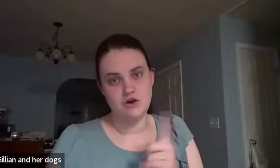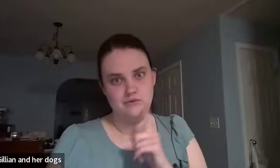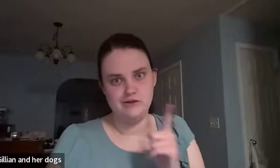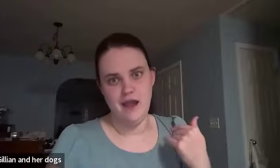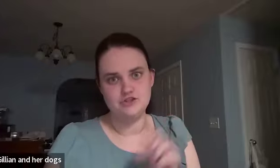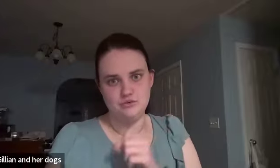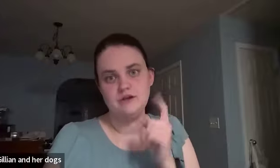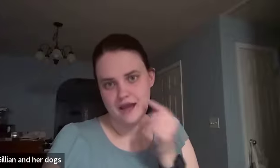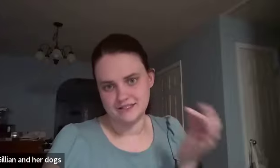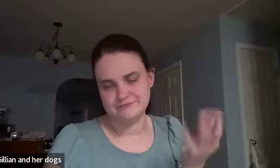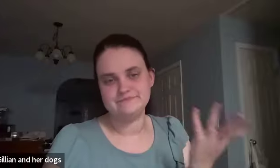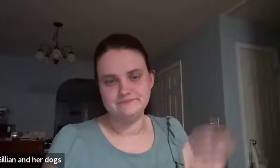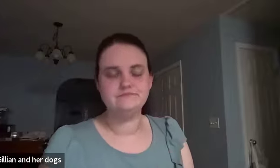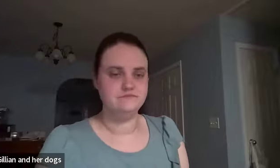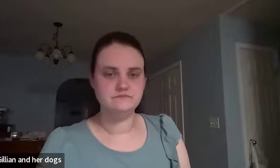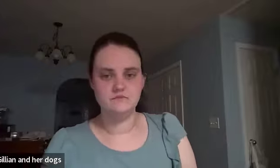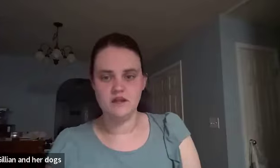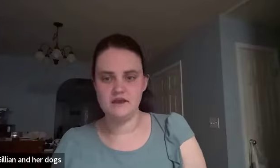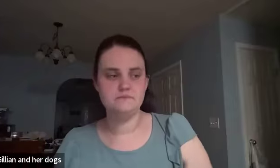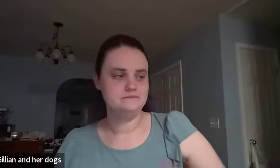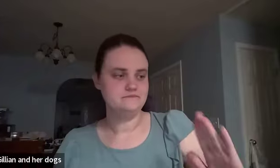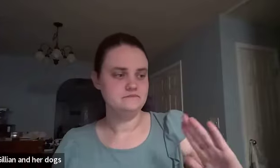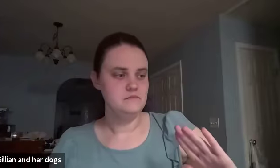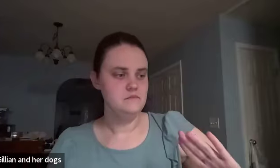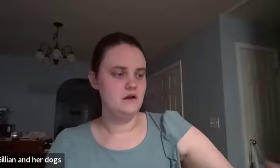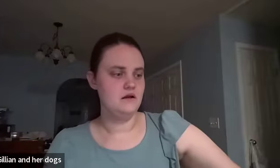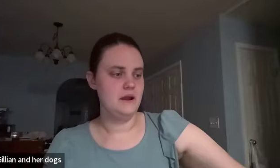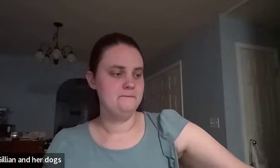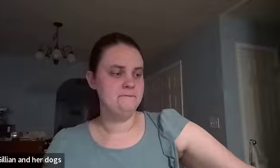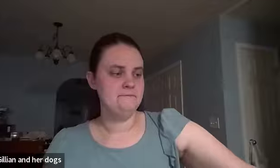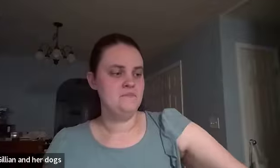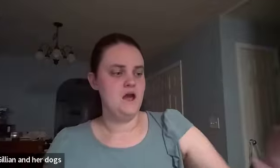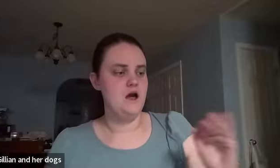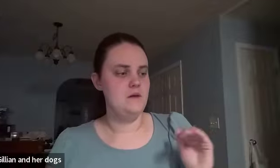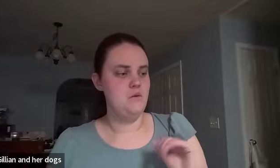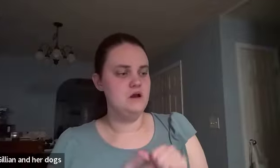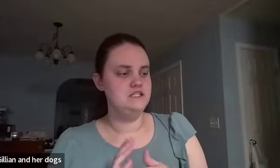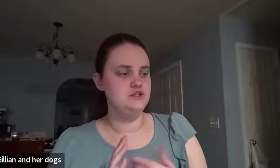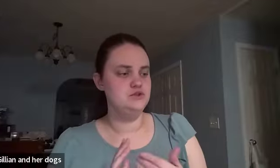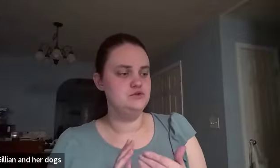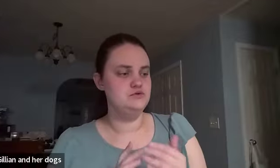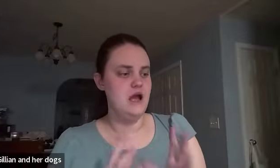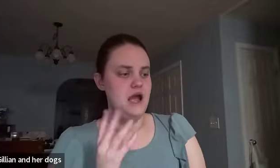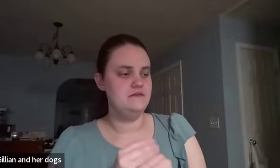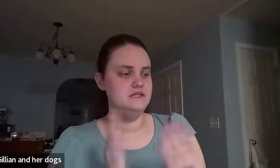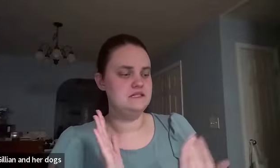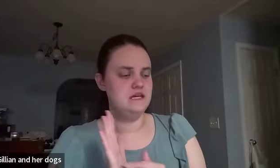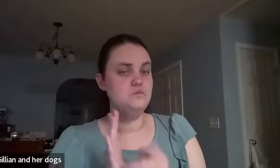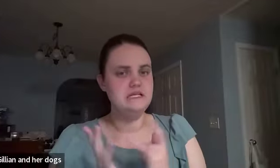not a real actual cat. Okay. All right. I wanted to add these again. We